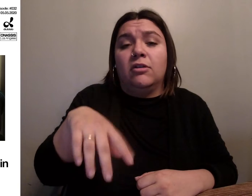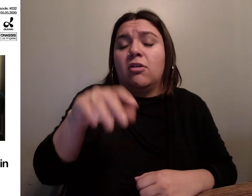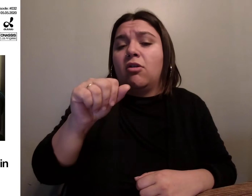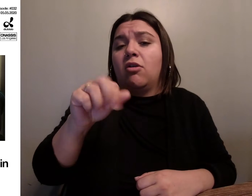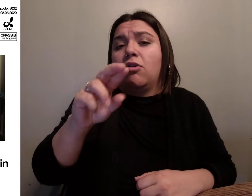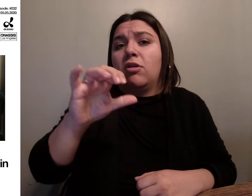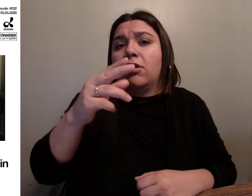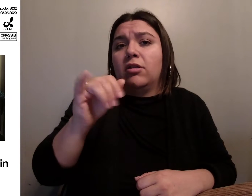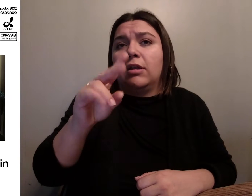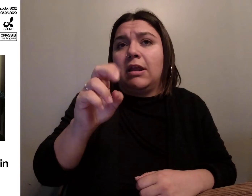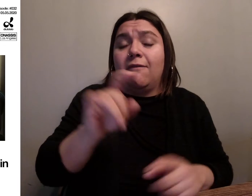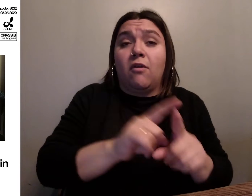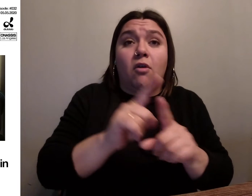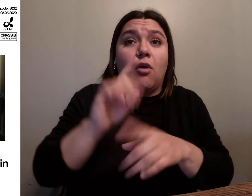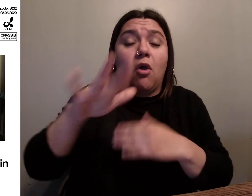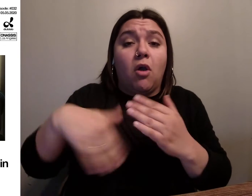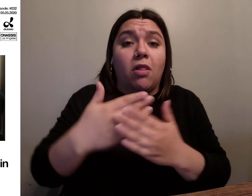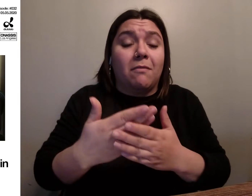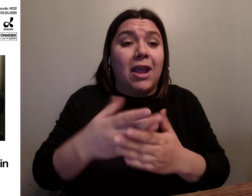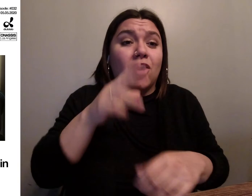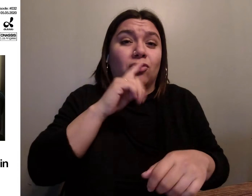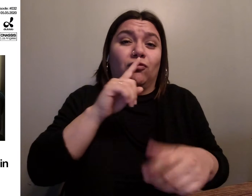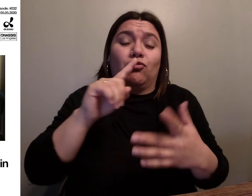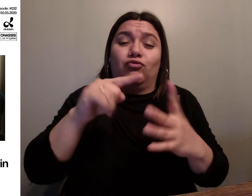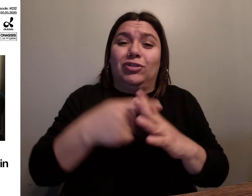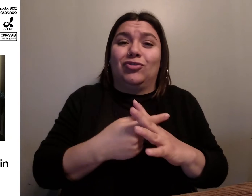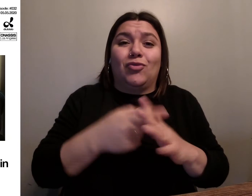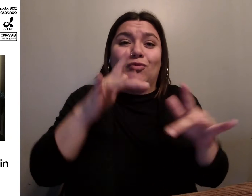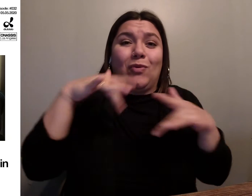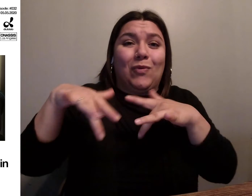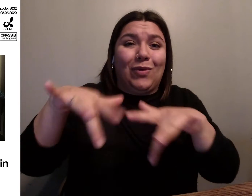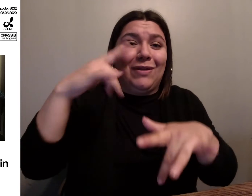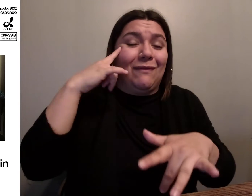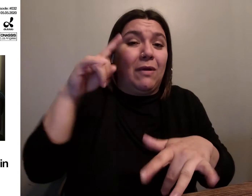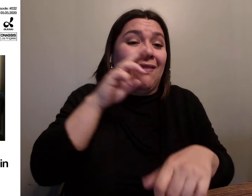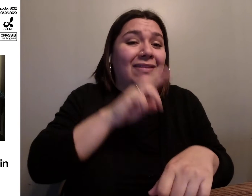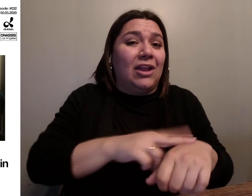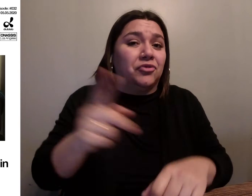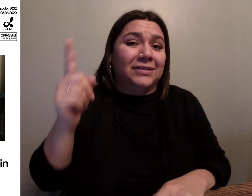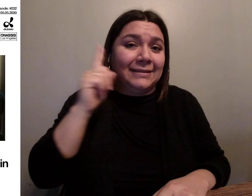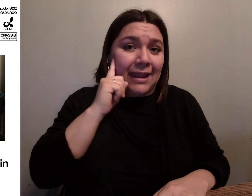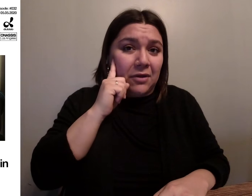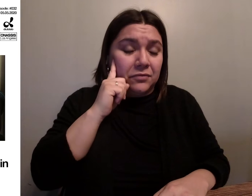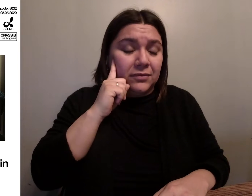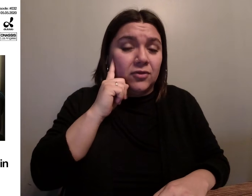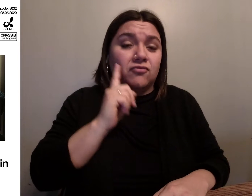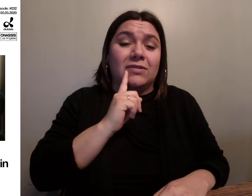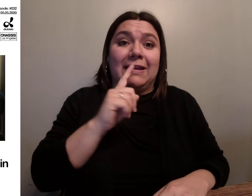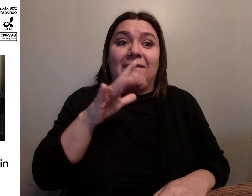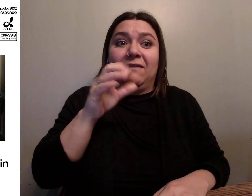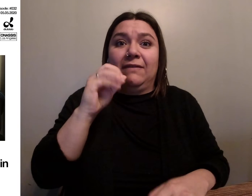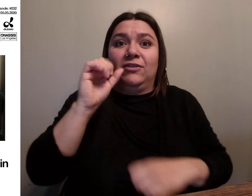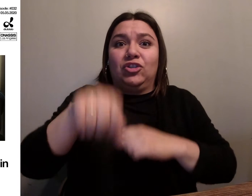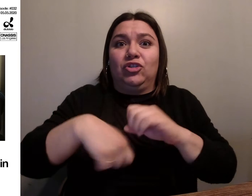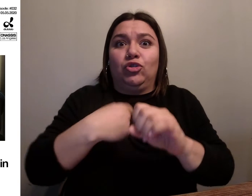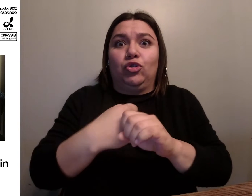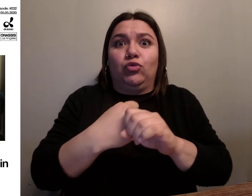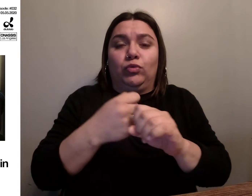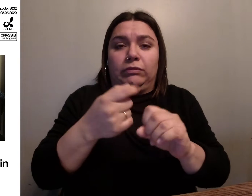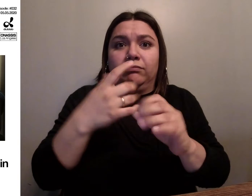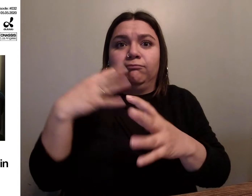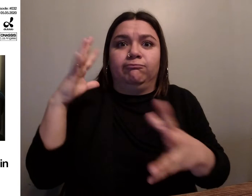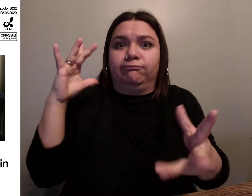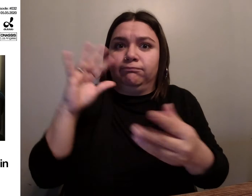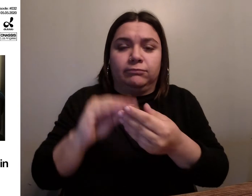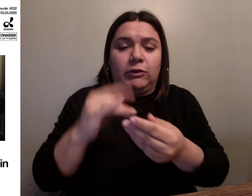50 years of slides and photographs. So everything really that we had,